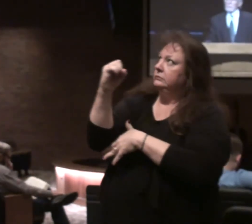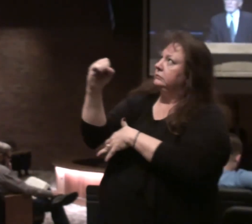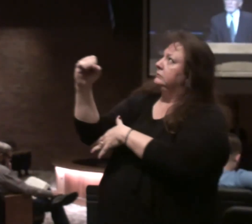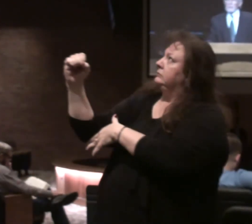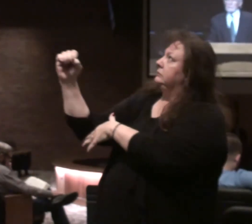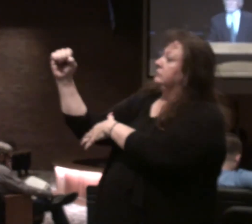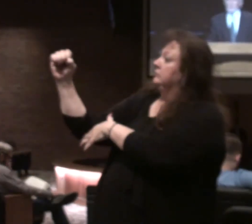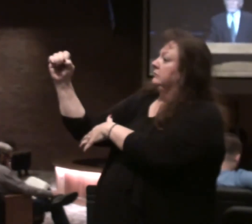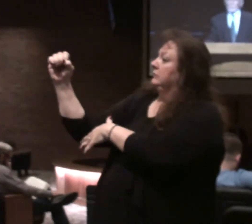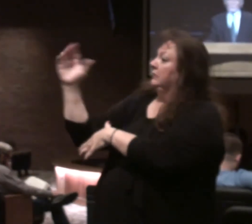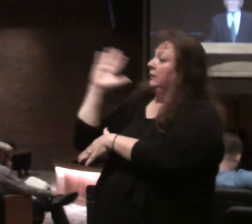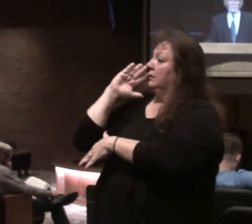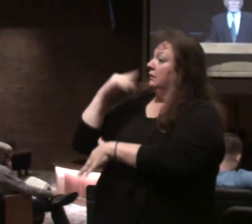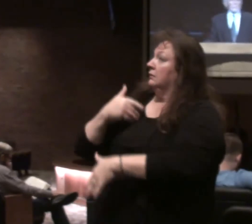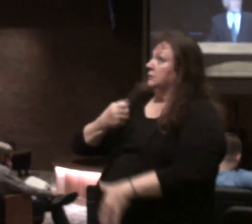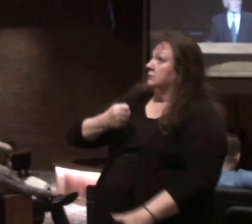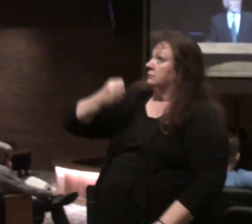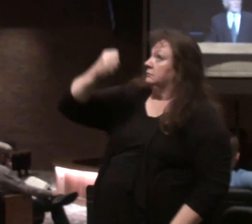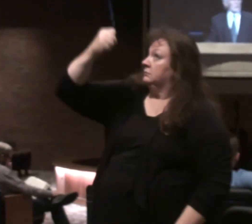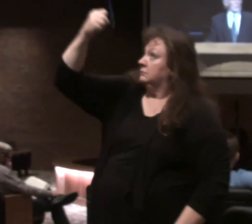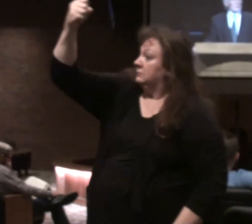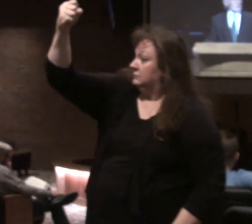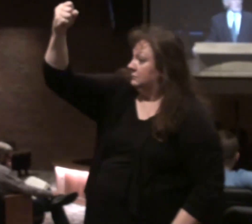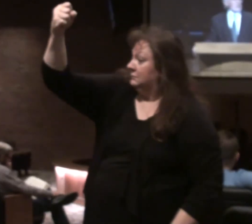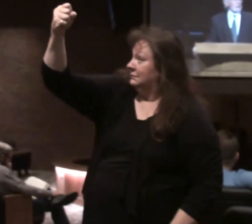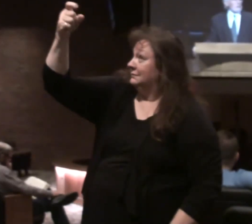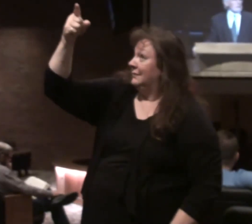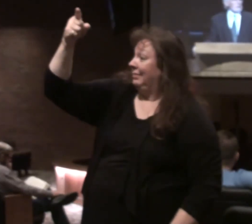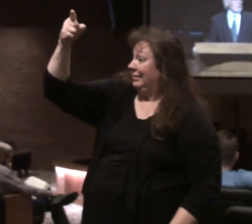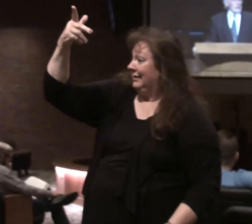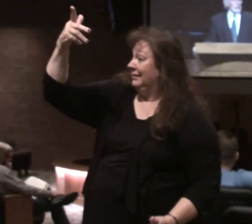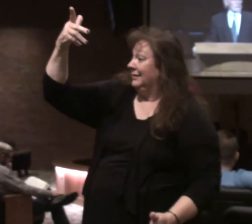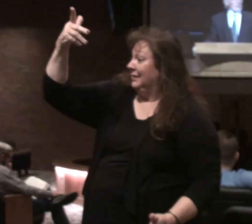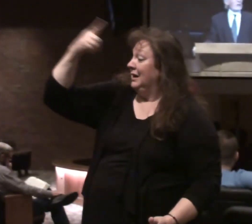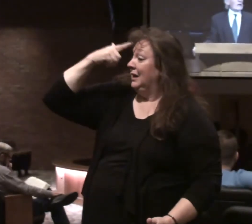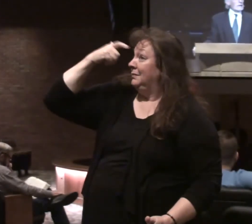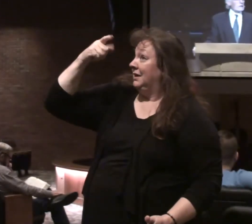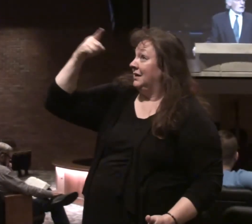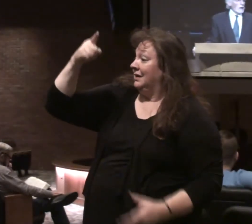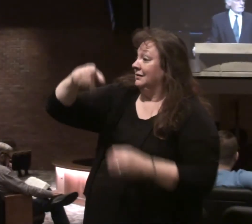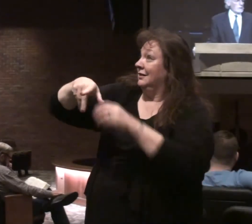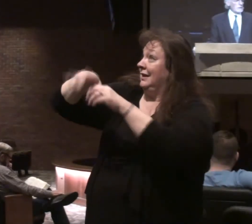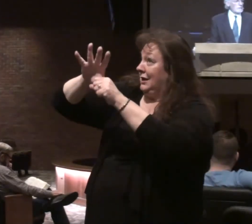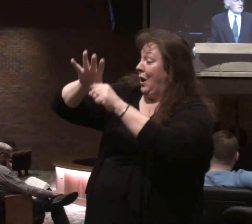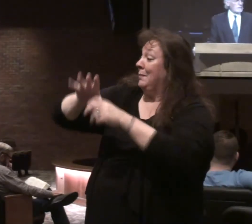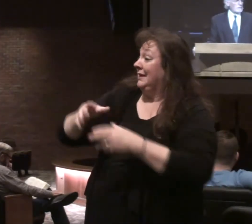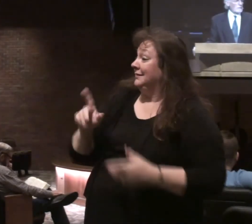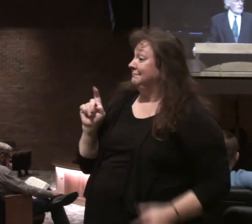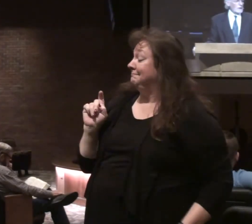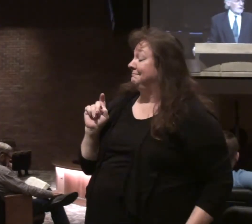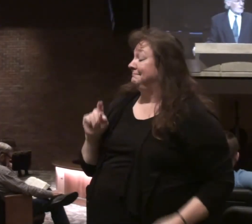He put in power those who will be there because they are incompetent?